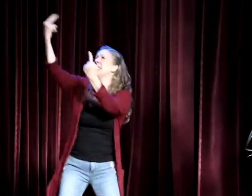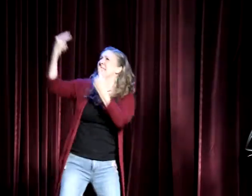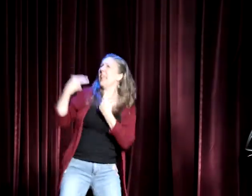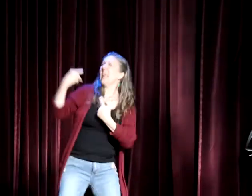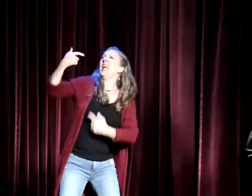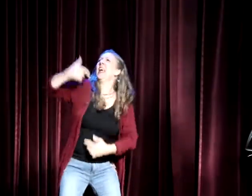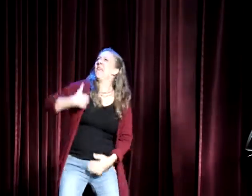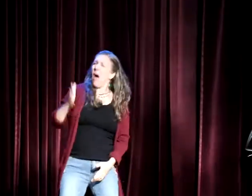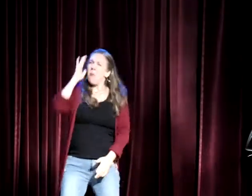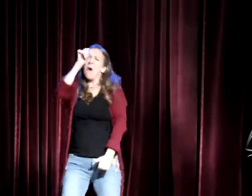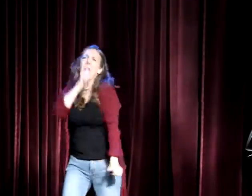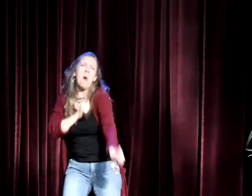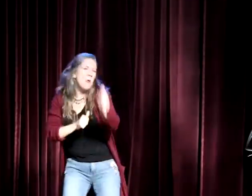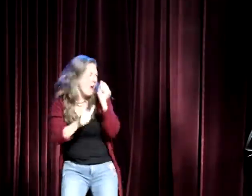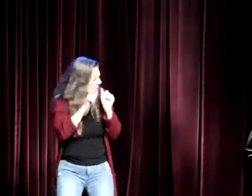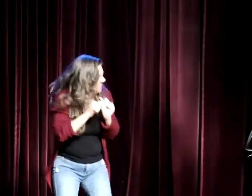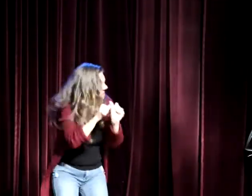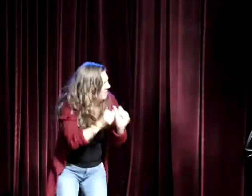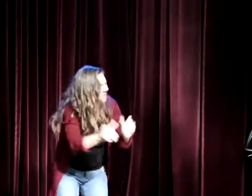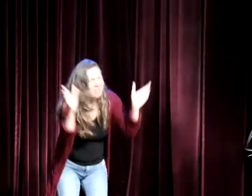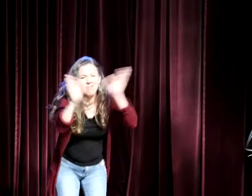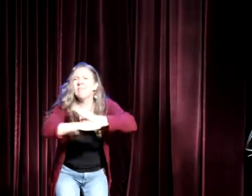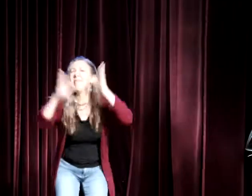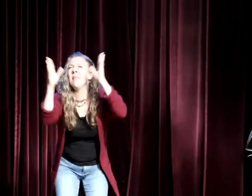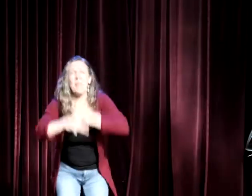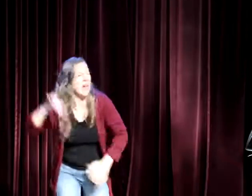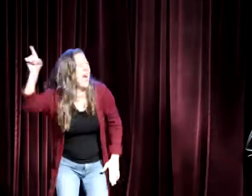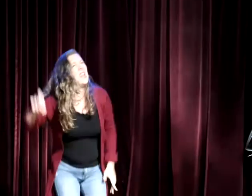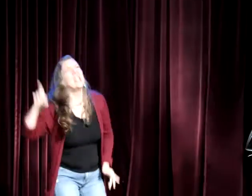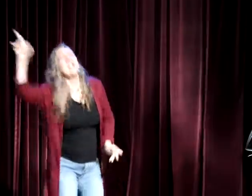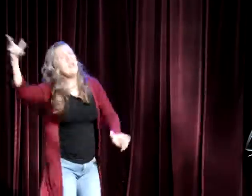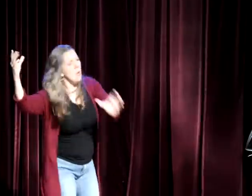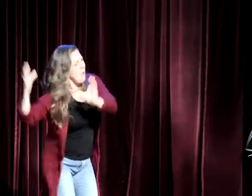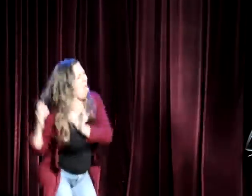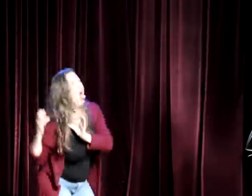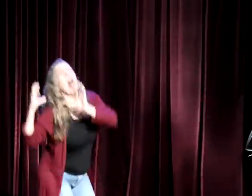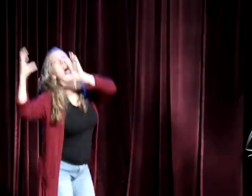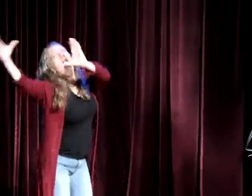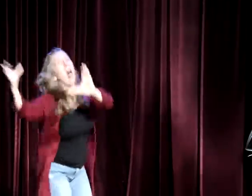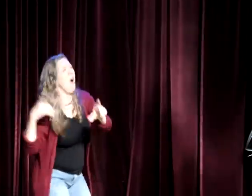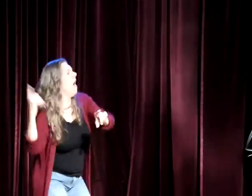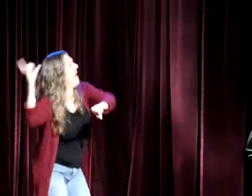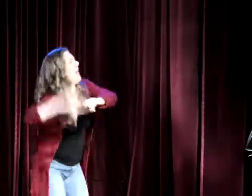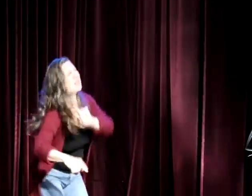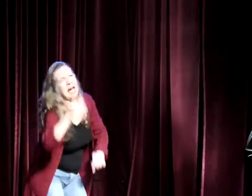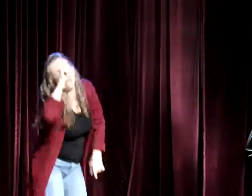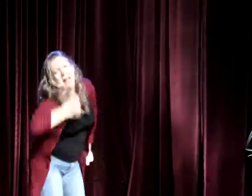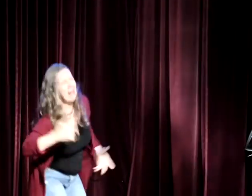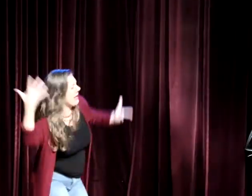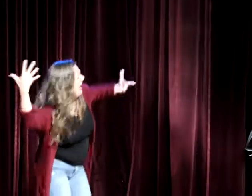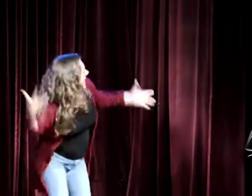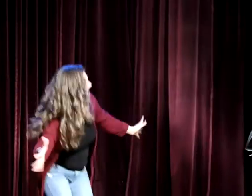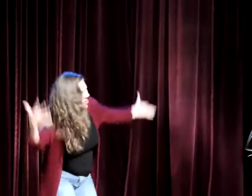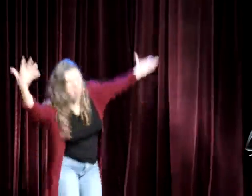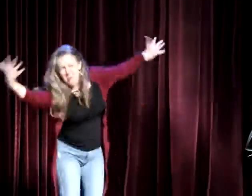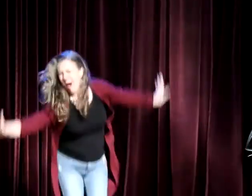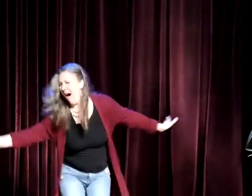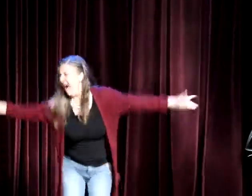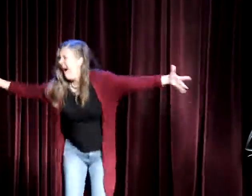to see, if I will hold on to these trials But I need you to lift it low, and I can't take it no more